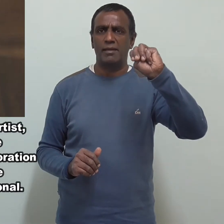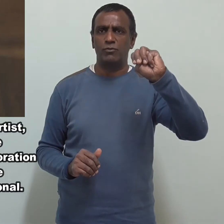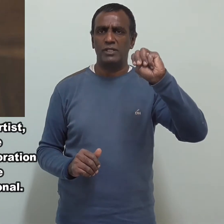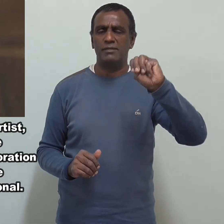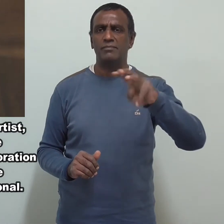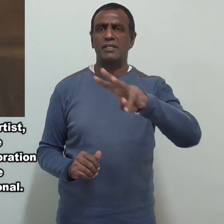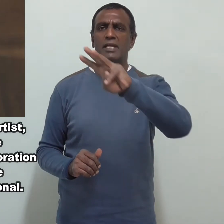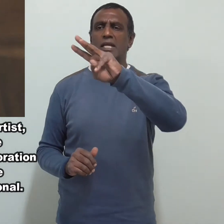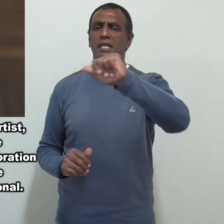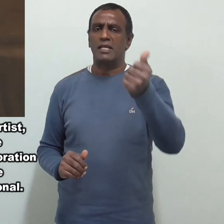William,